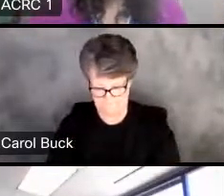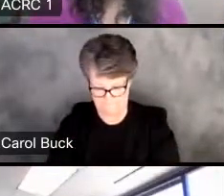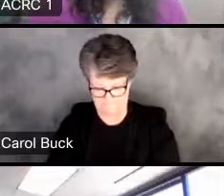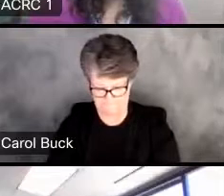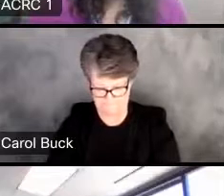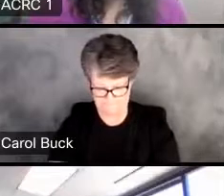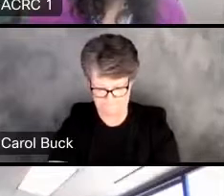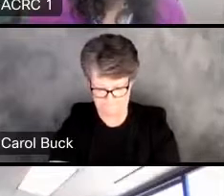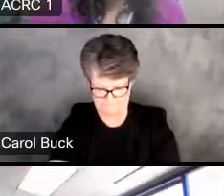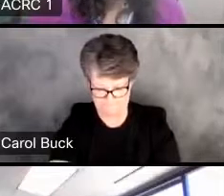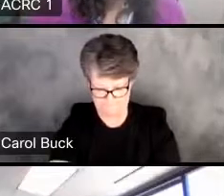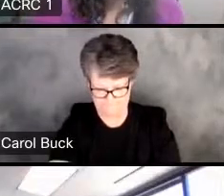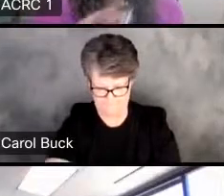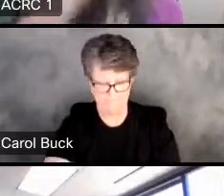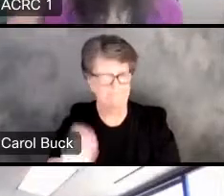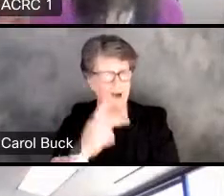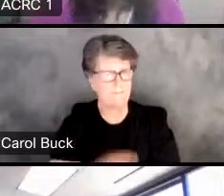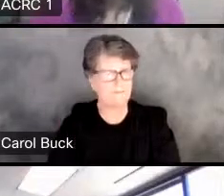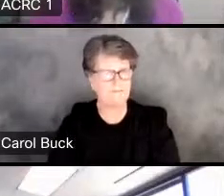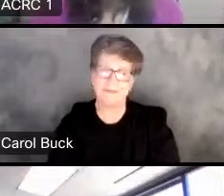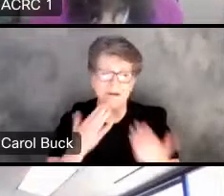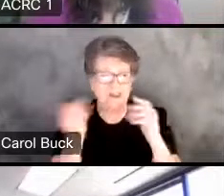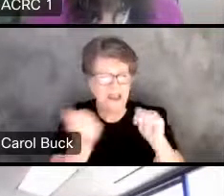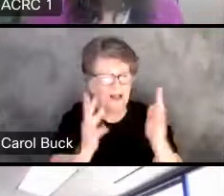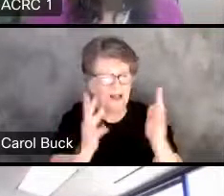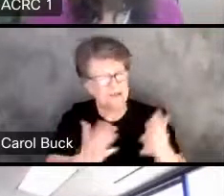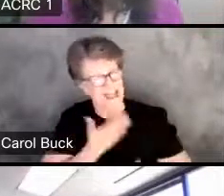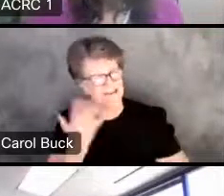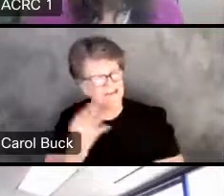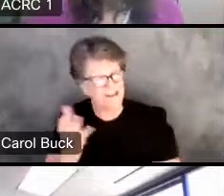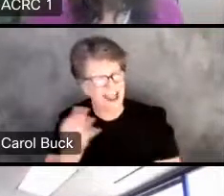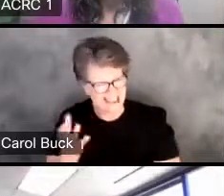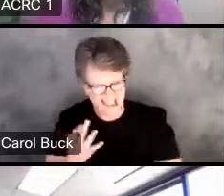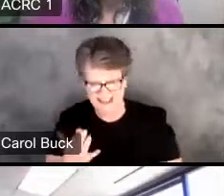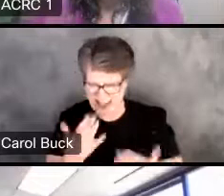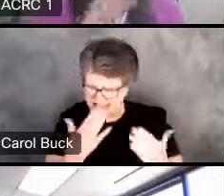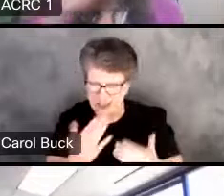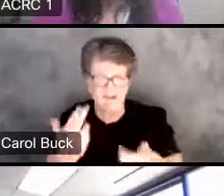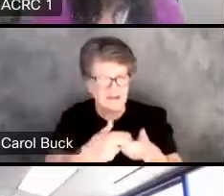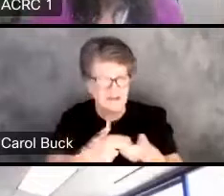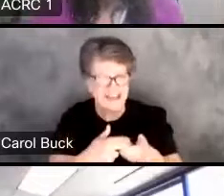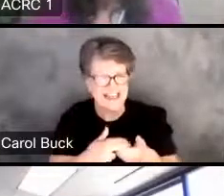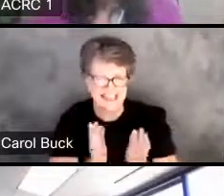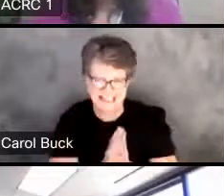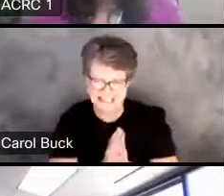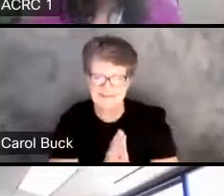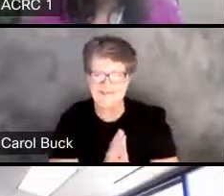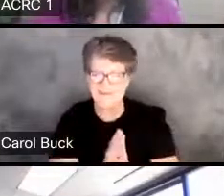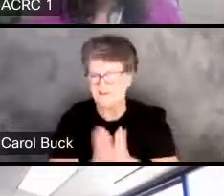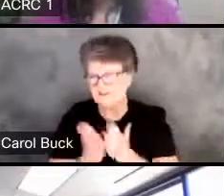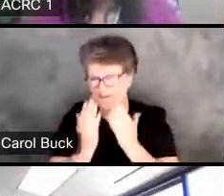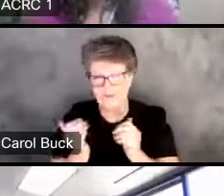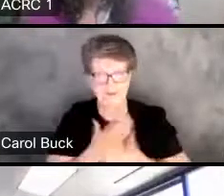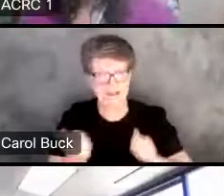All right. Well, thank you guys all so much. Happy Friday. And thank you all for joining us, vendors and staff. We appreciate you